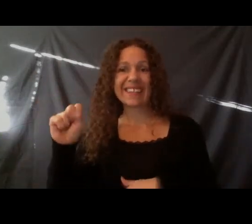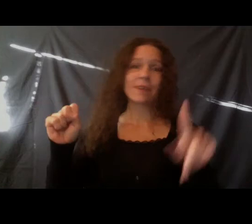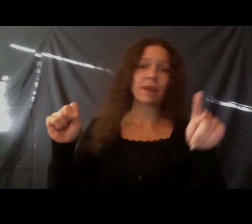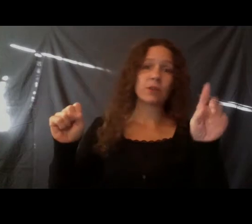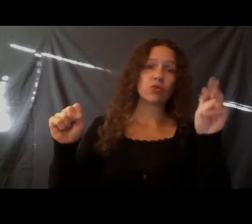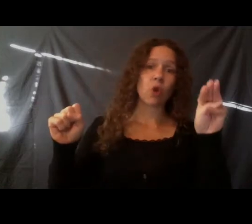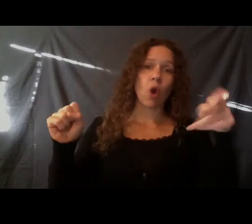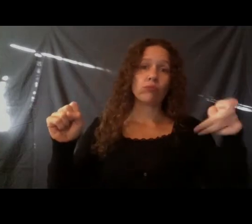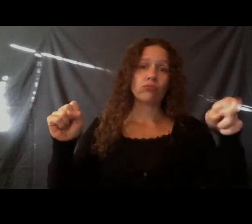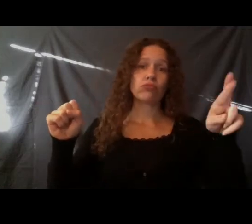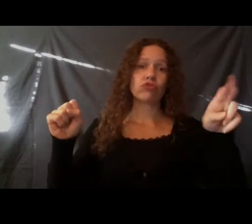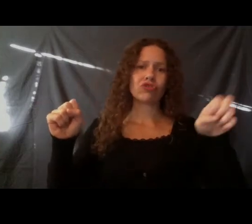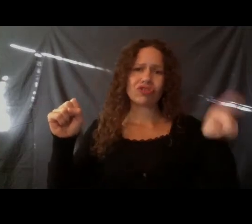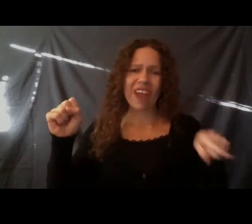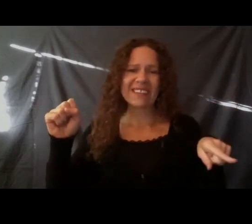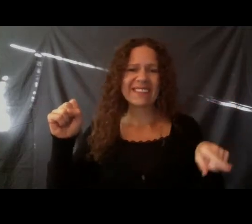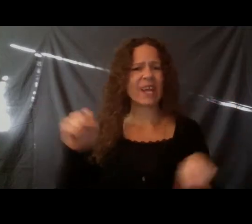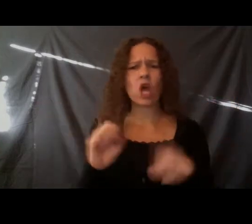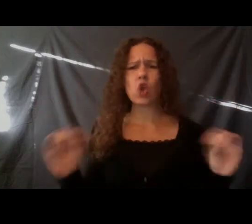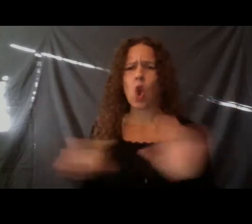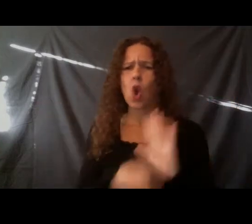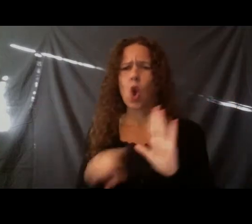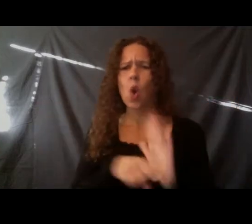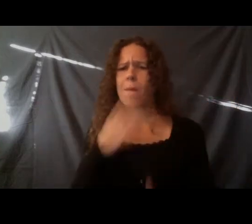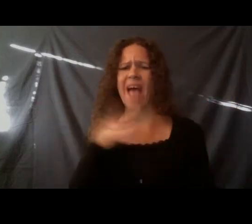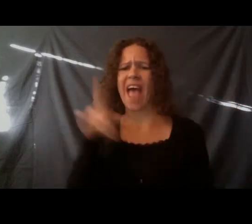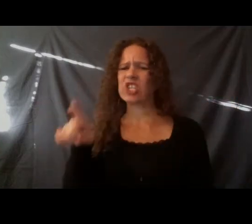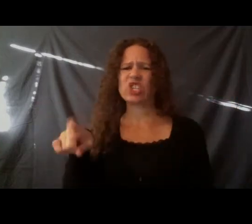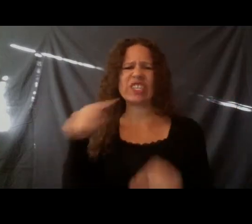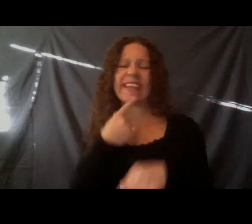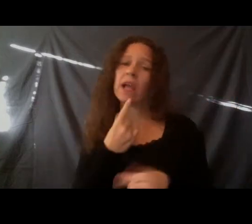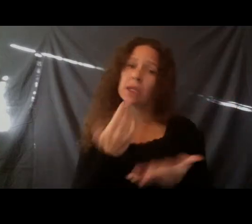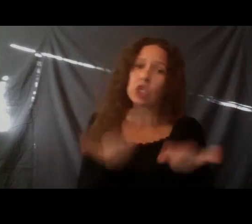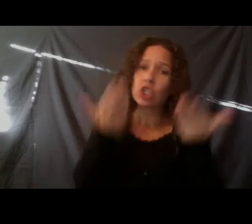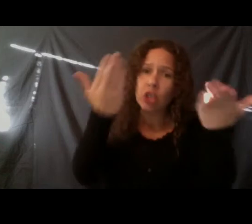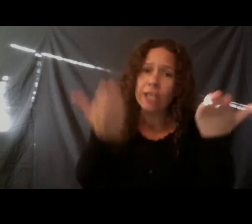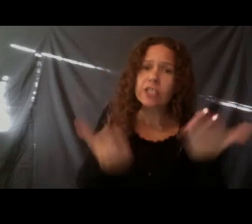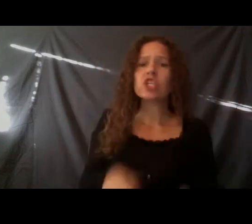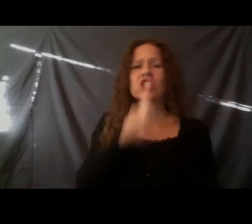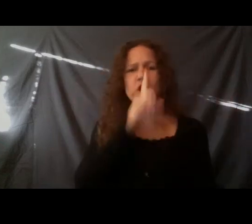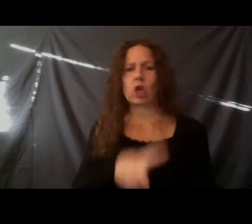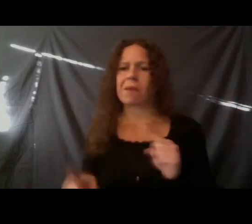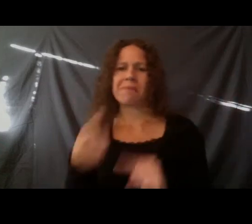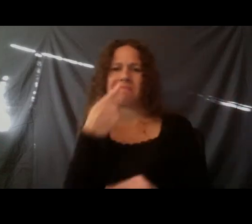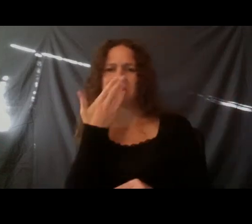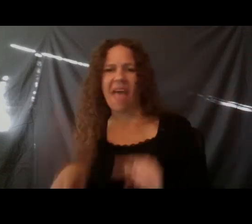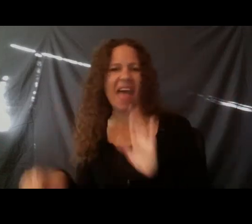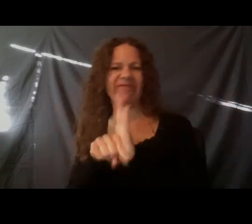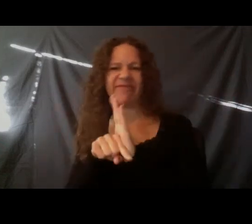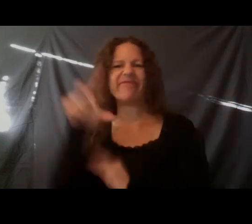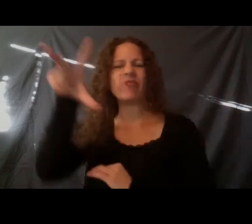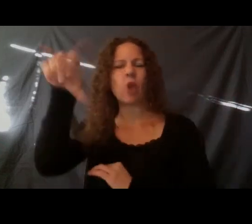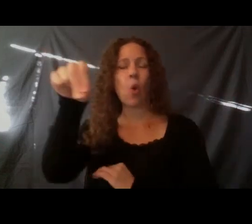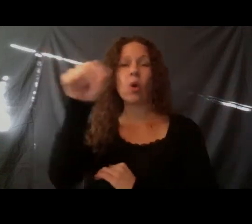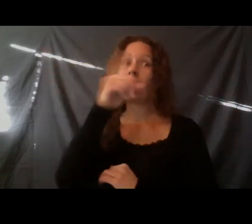bad to say. Maybe some suggestions, but nothing bad to say, because obviously the battleground